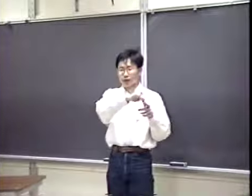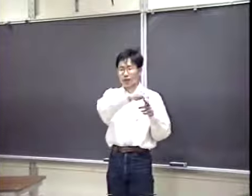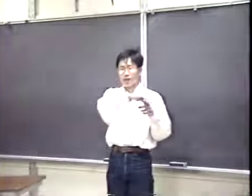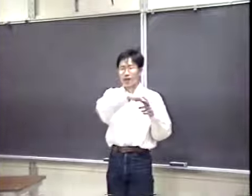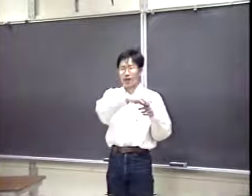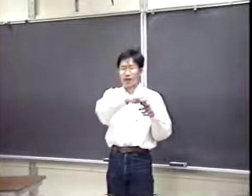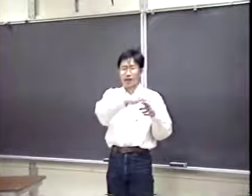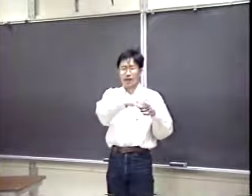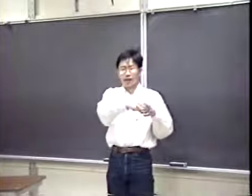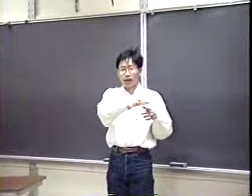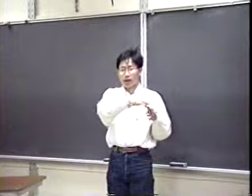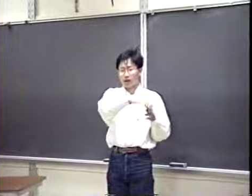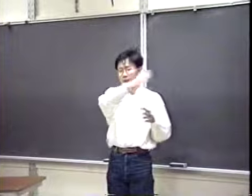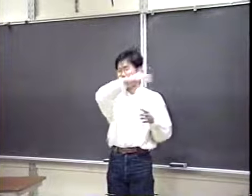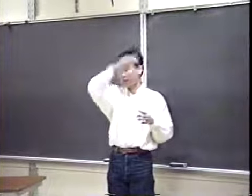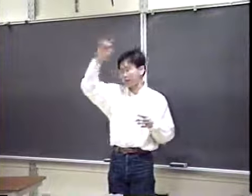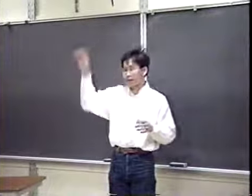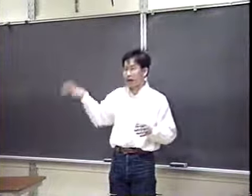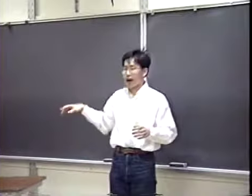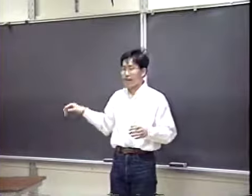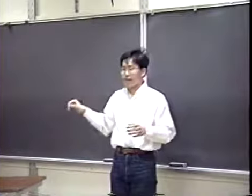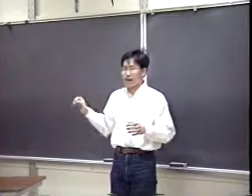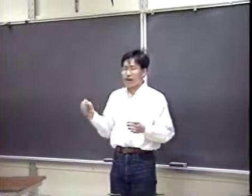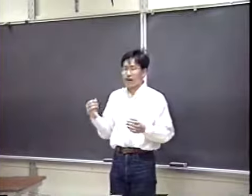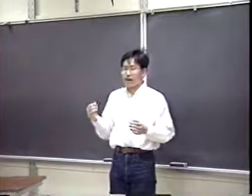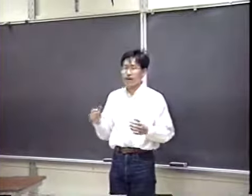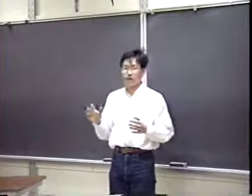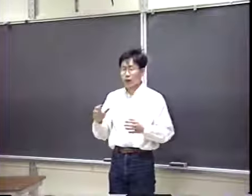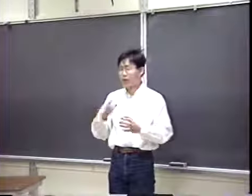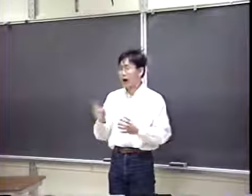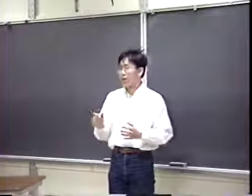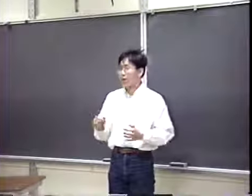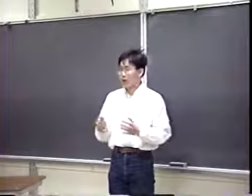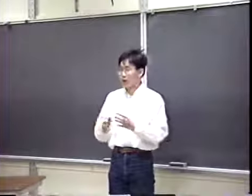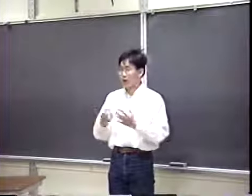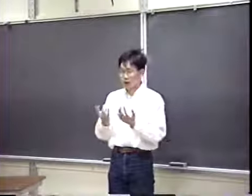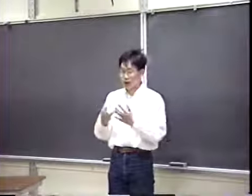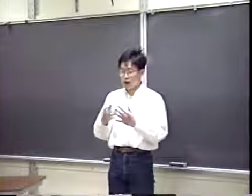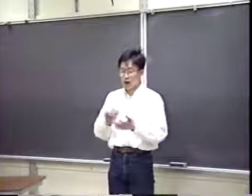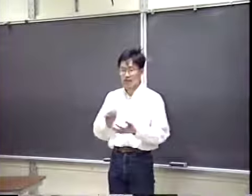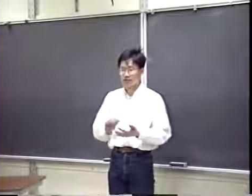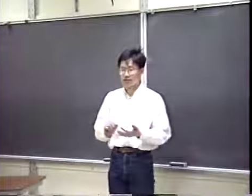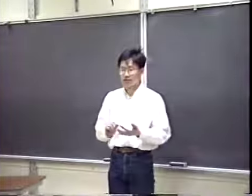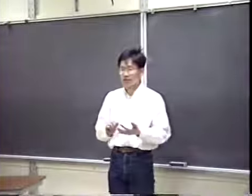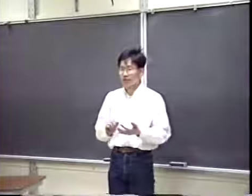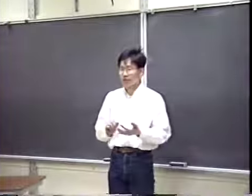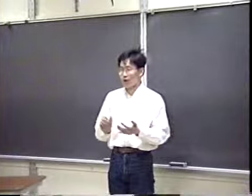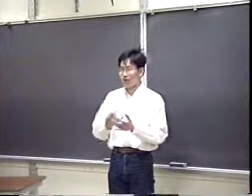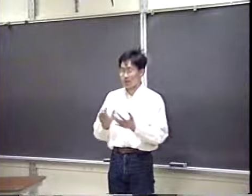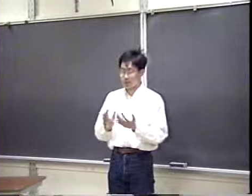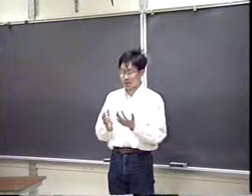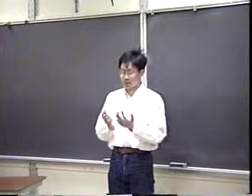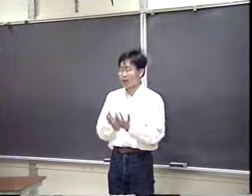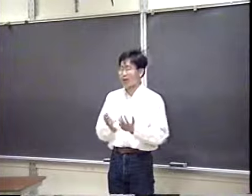day sunrise to sundown, and he had no time to read and write. Of course, he could not